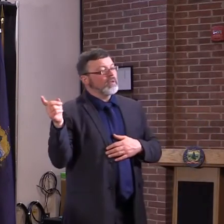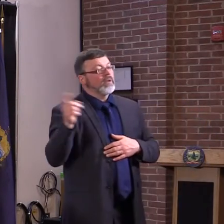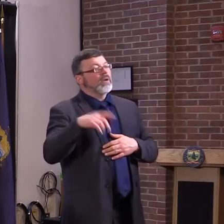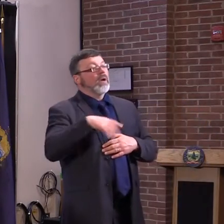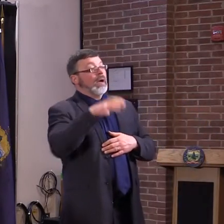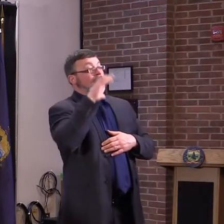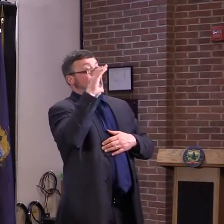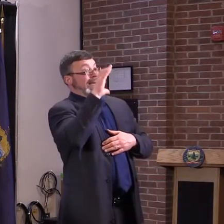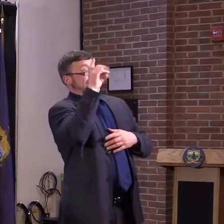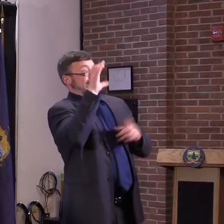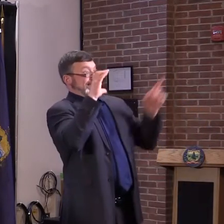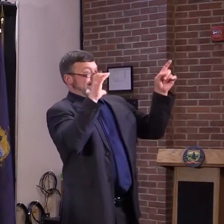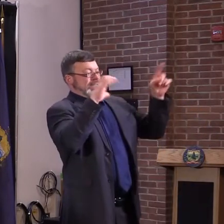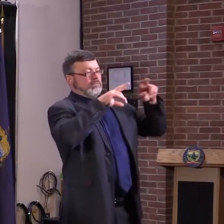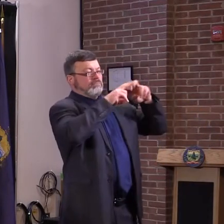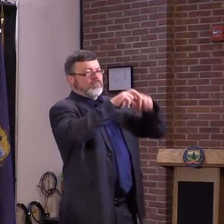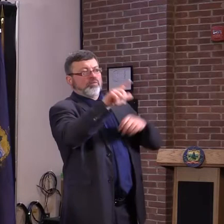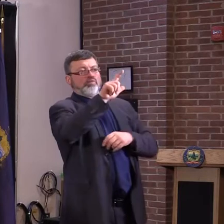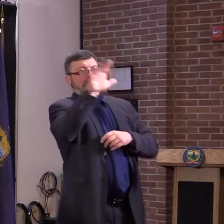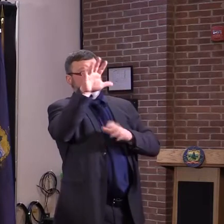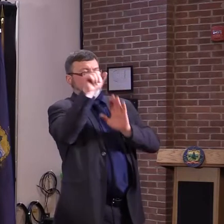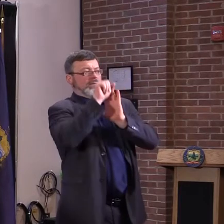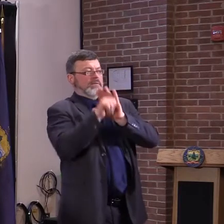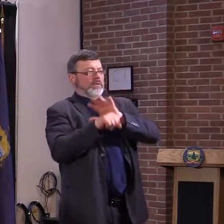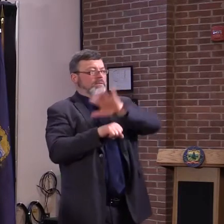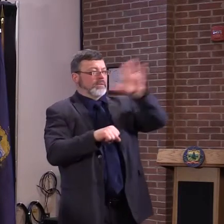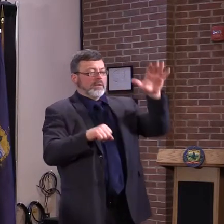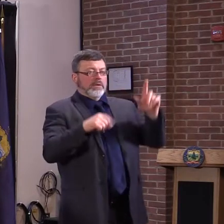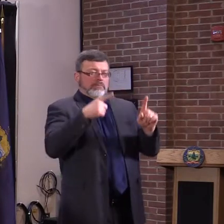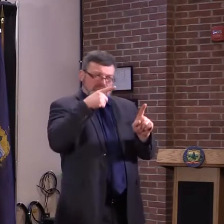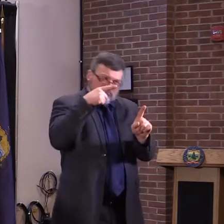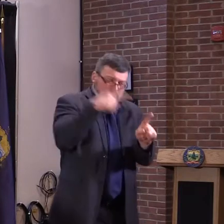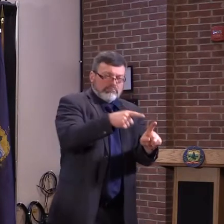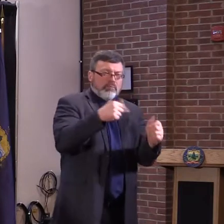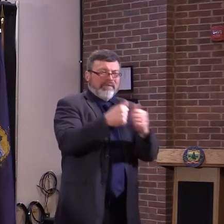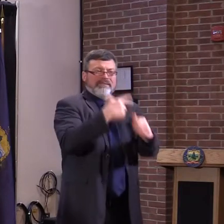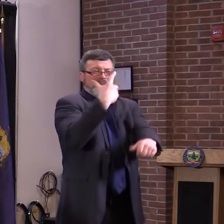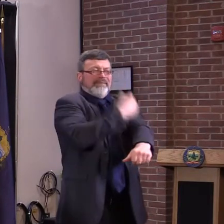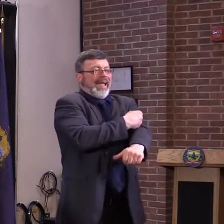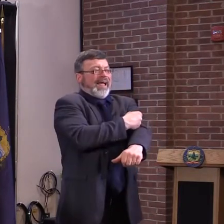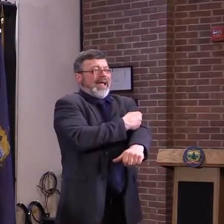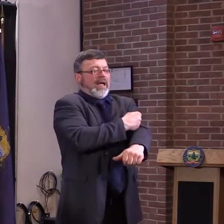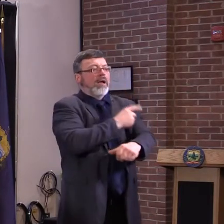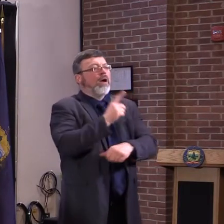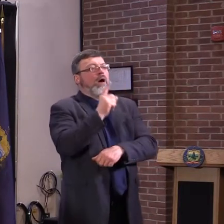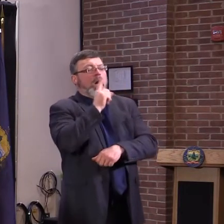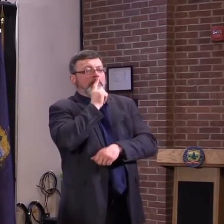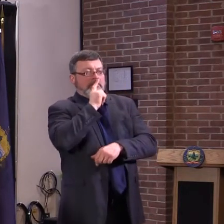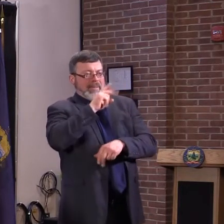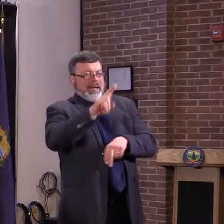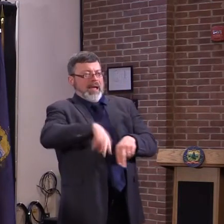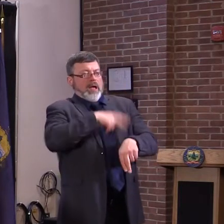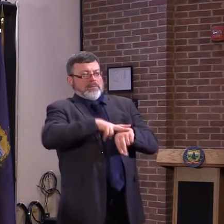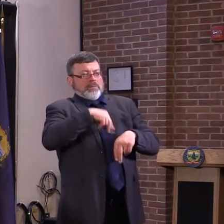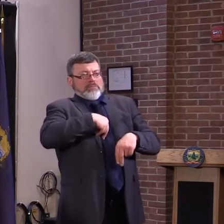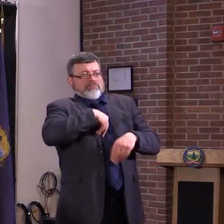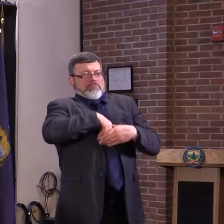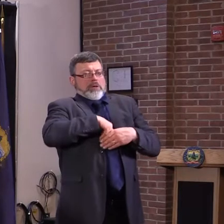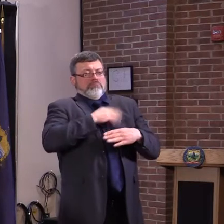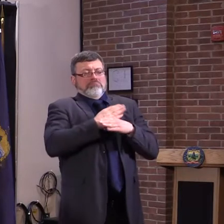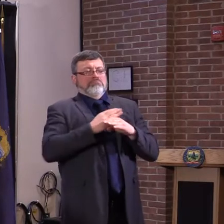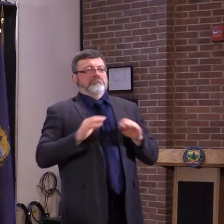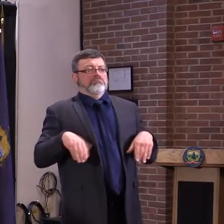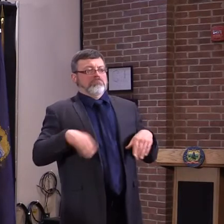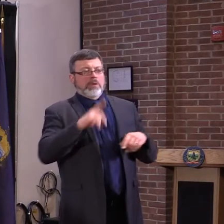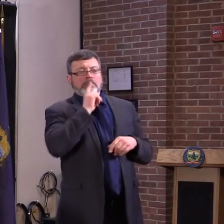jurisdictions at vaccination specifically. So it was really geared towards data sets that give information on